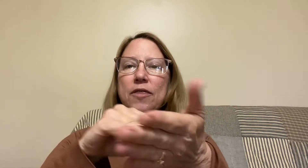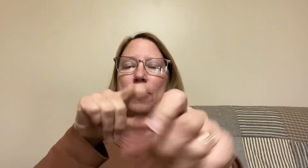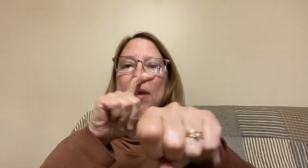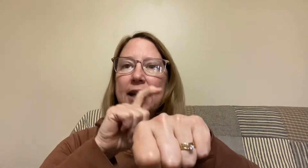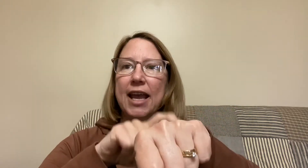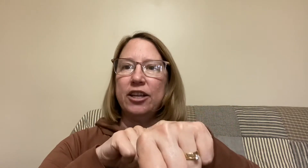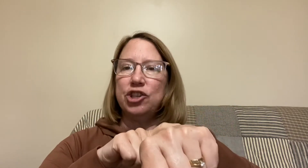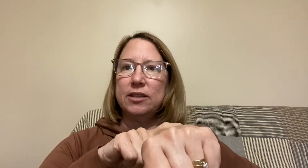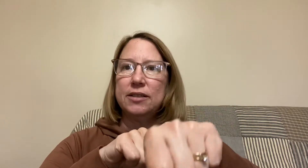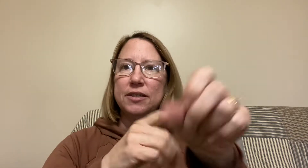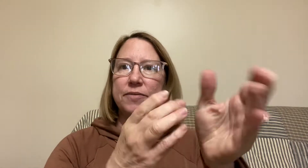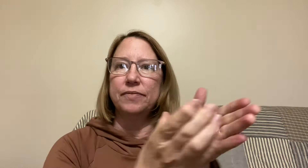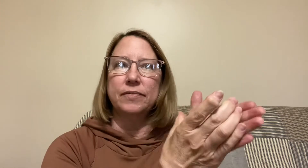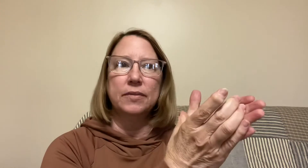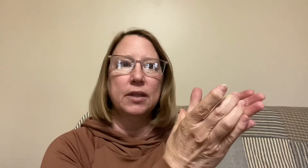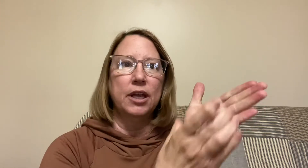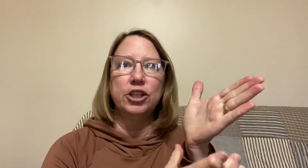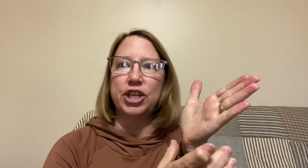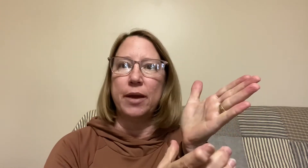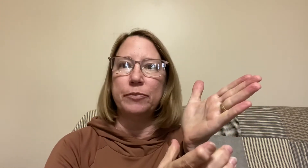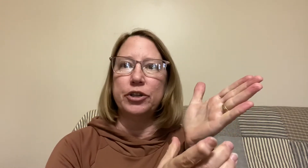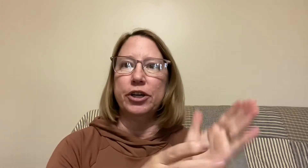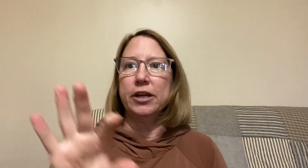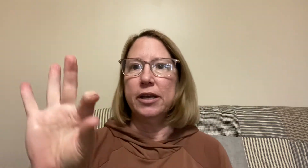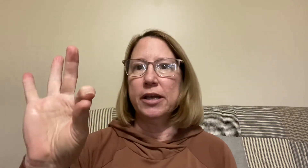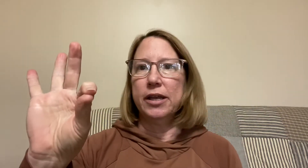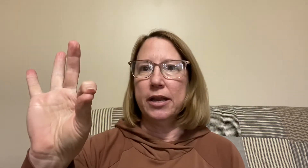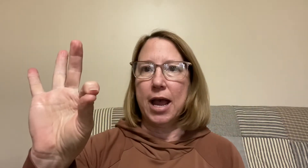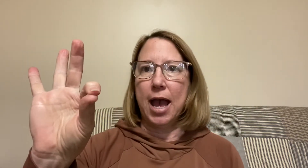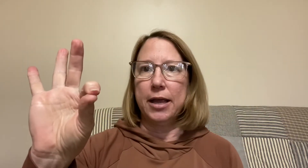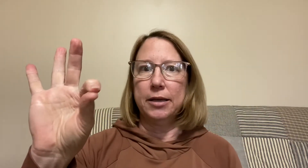The Middle Ages, Chapter 9.